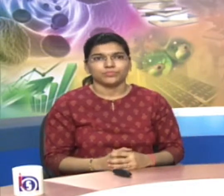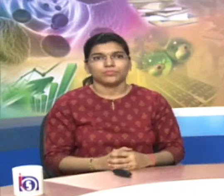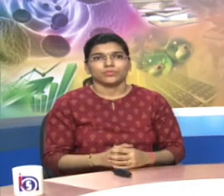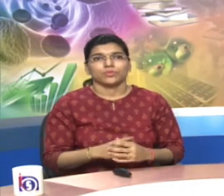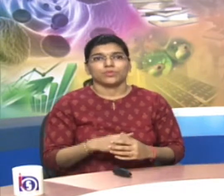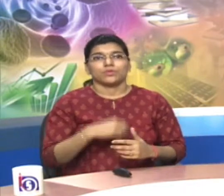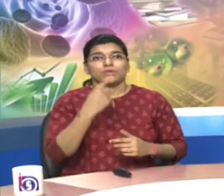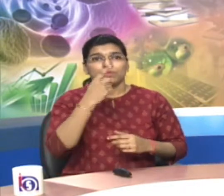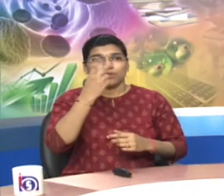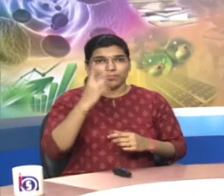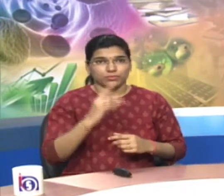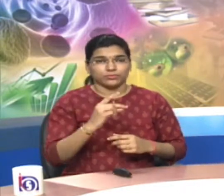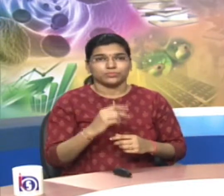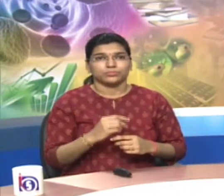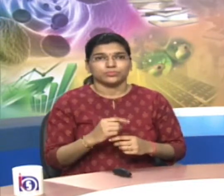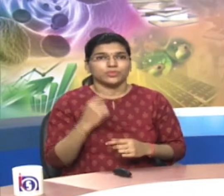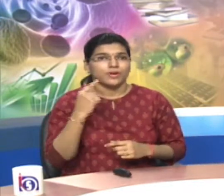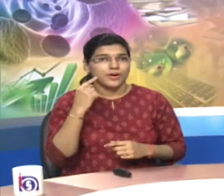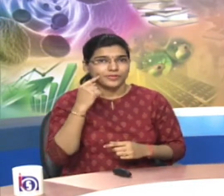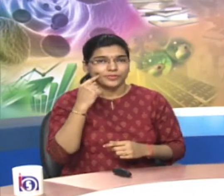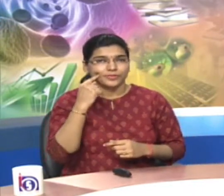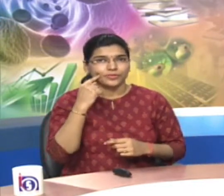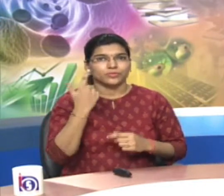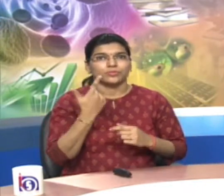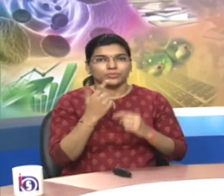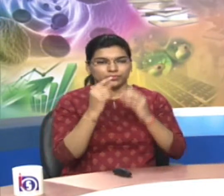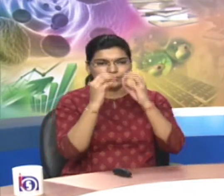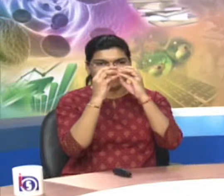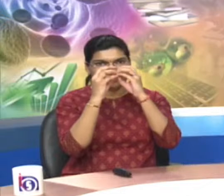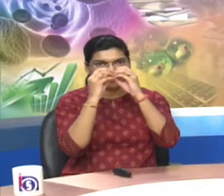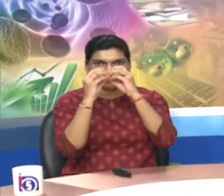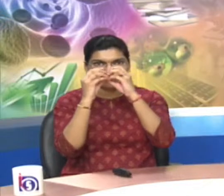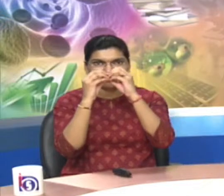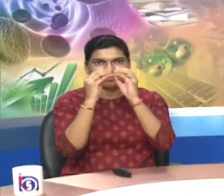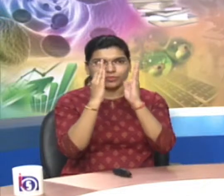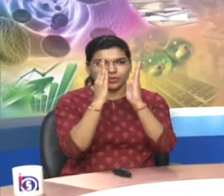with, that is Control plus L.